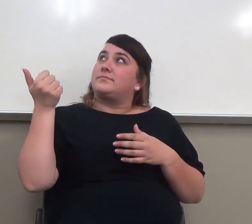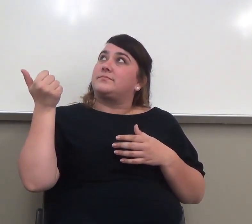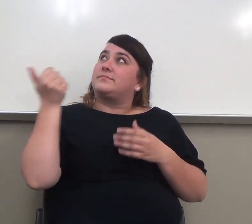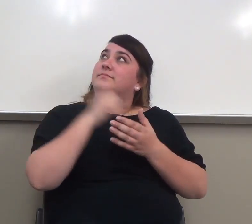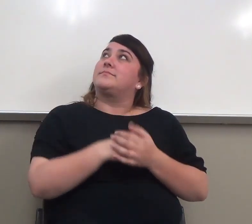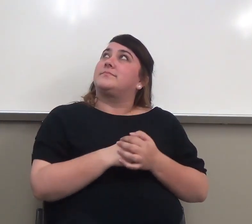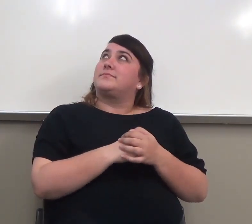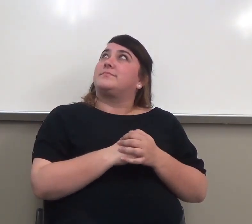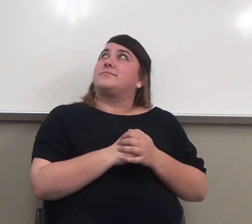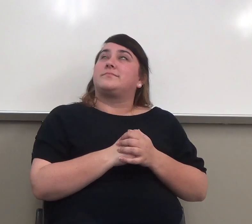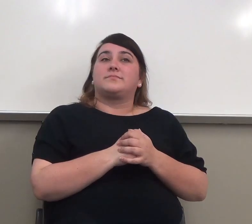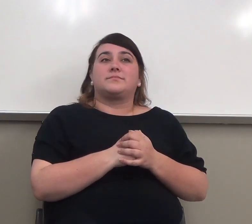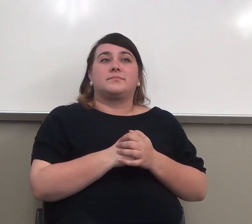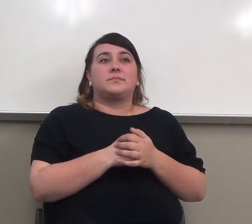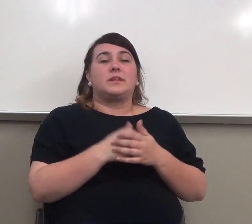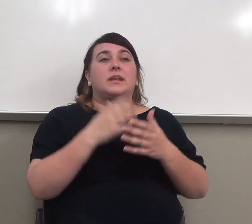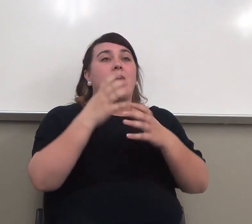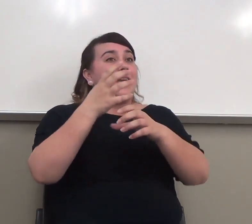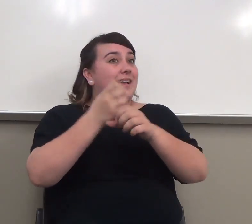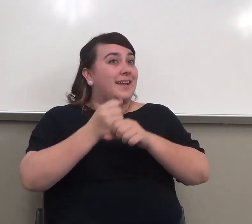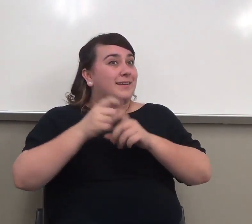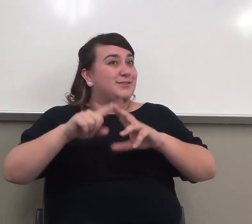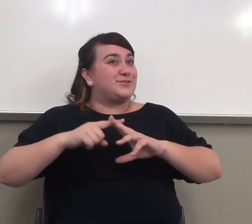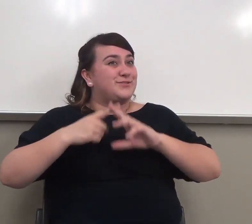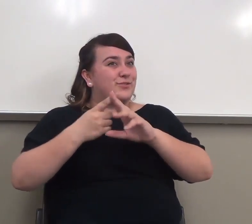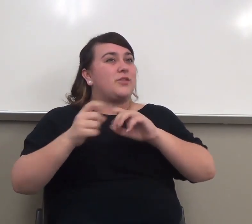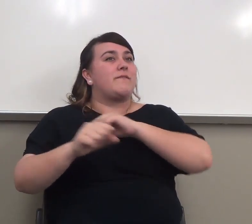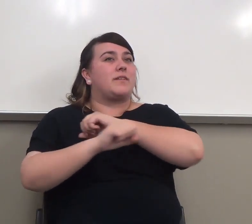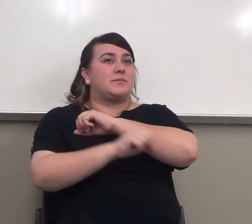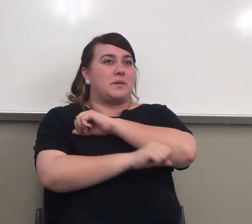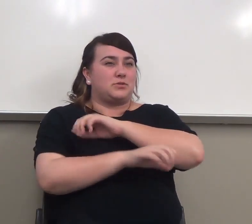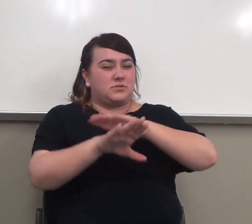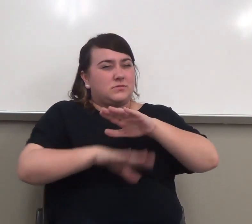guess, we're going to start out